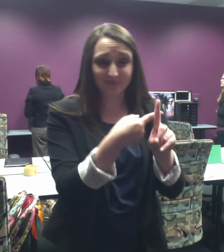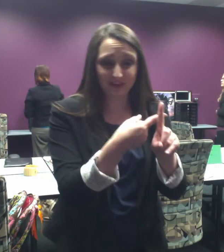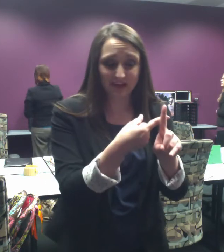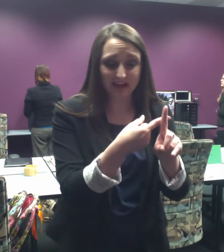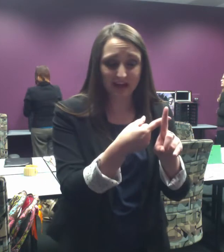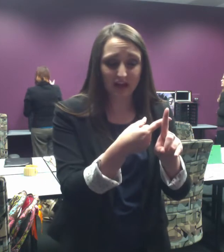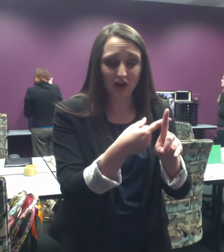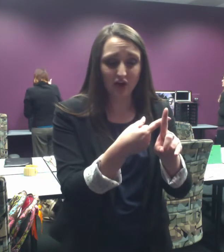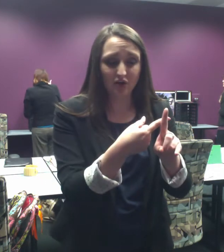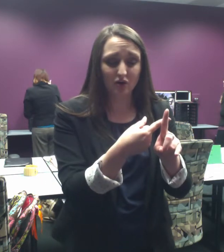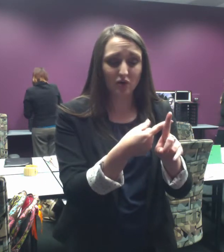is 80 degrees.